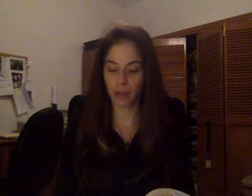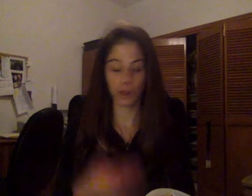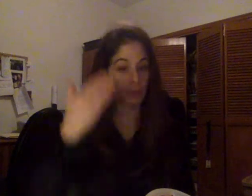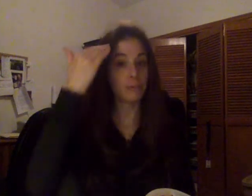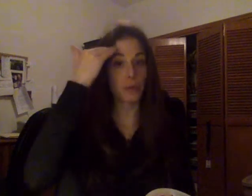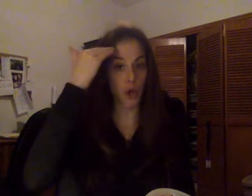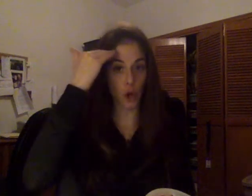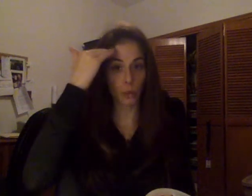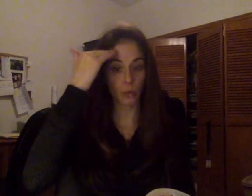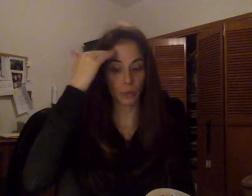No.